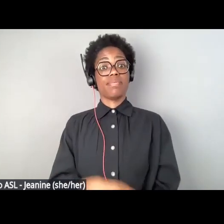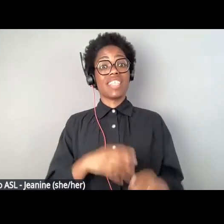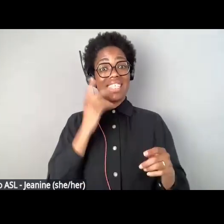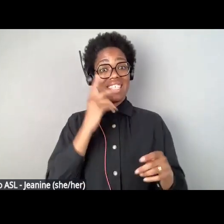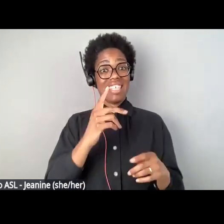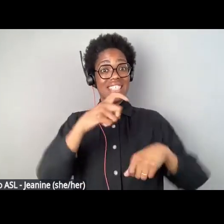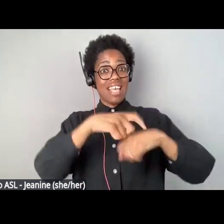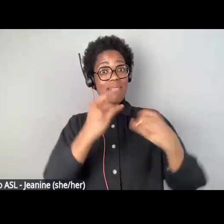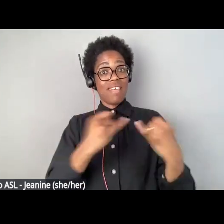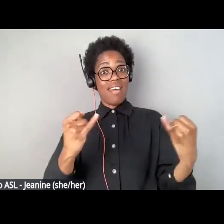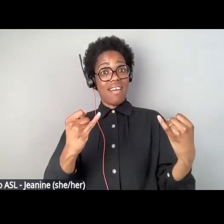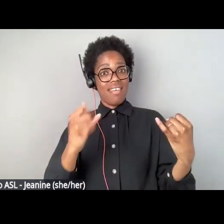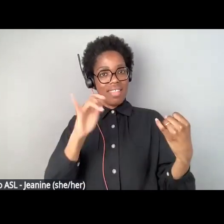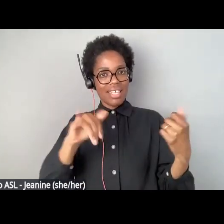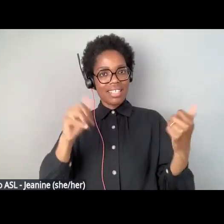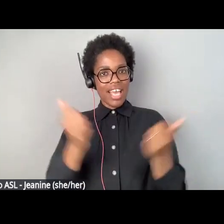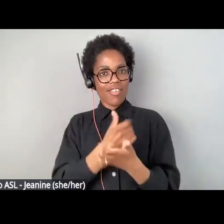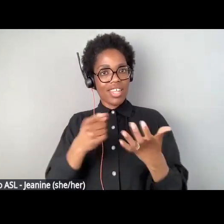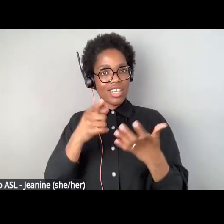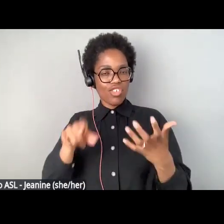YouTube history. I